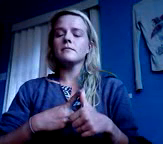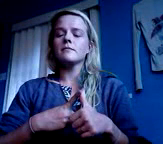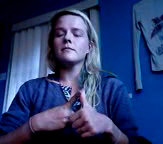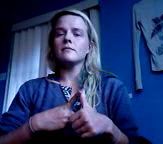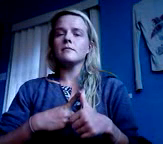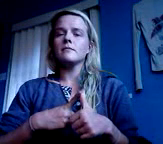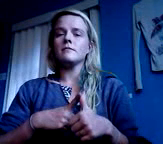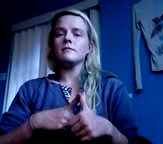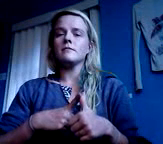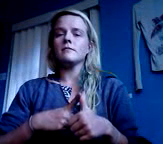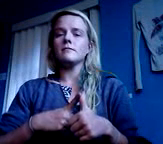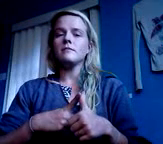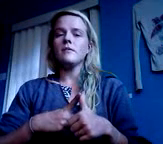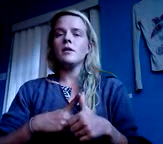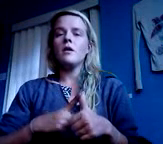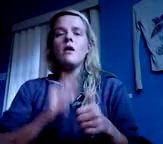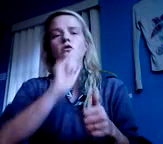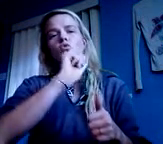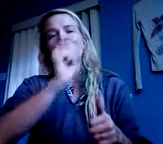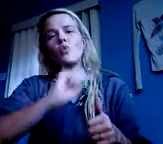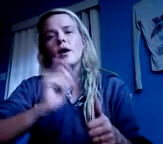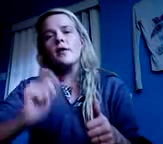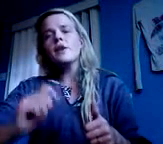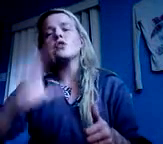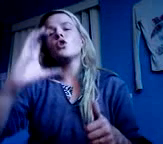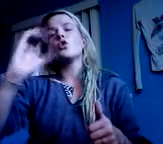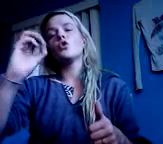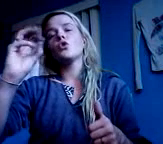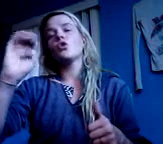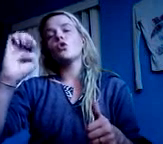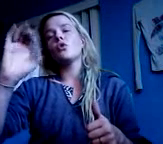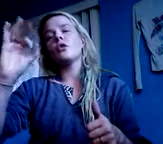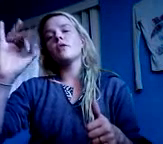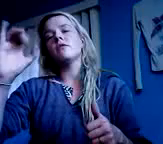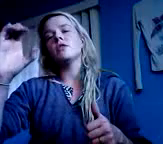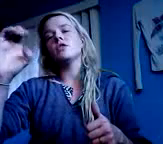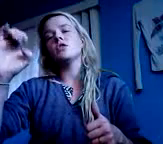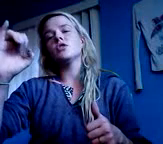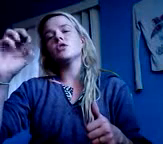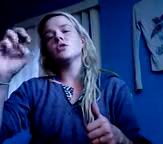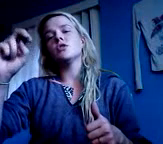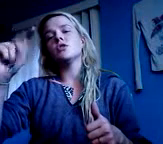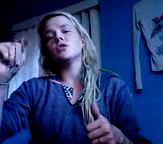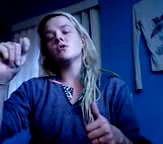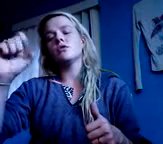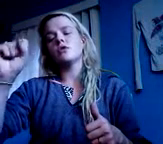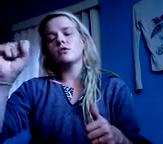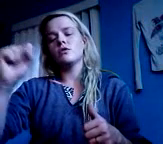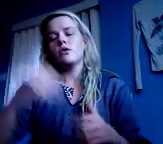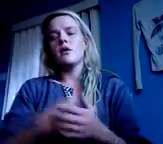assign coefficients of 0 to everything. So what I'm going to do is I'm going to put a 0 on every chemical species